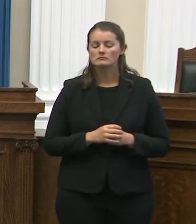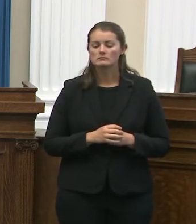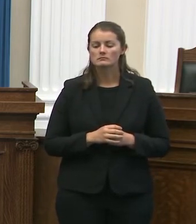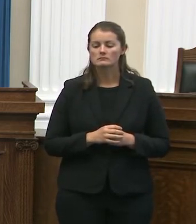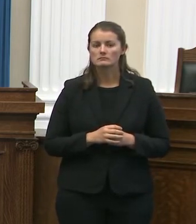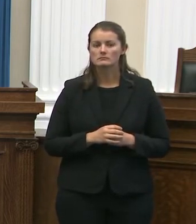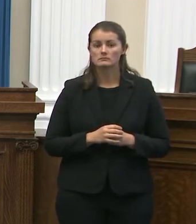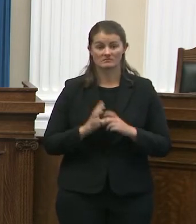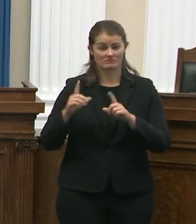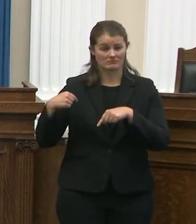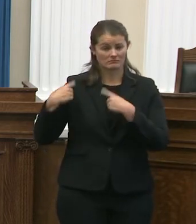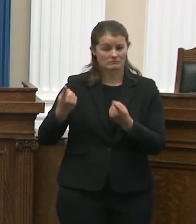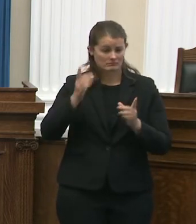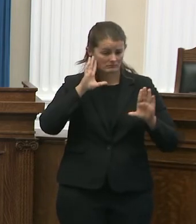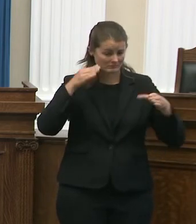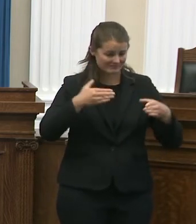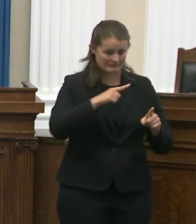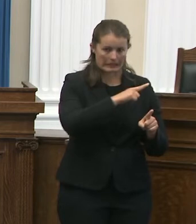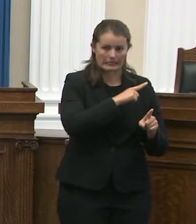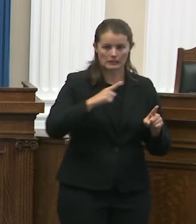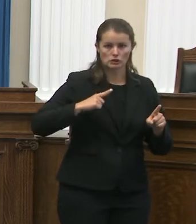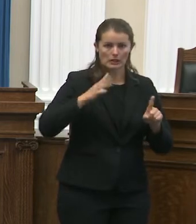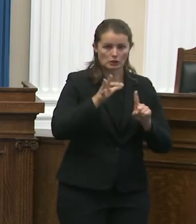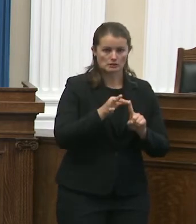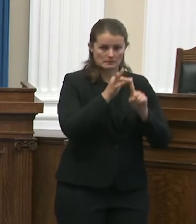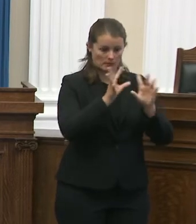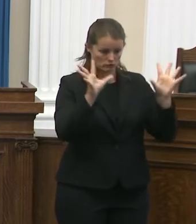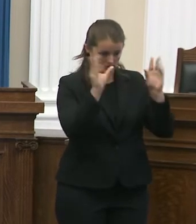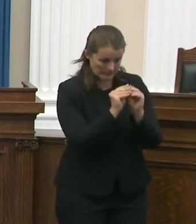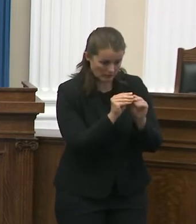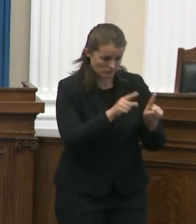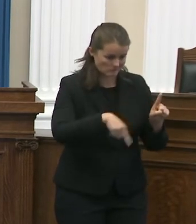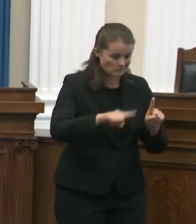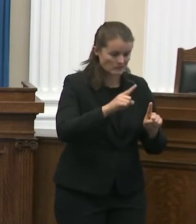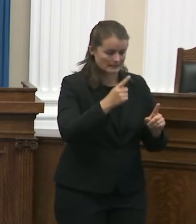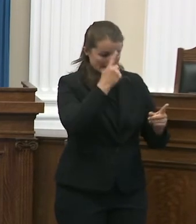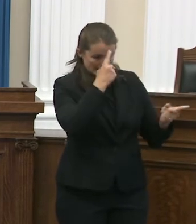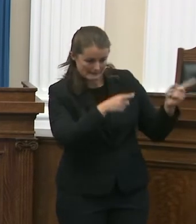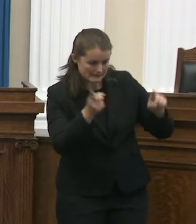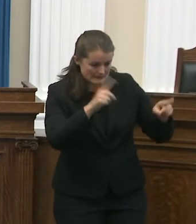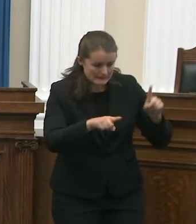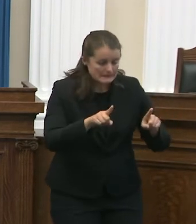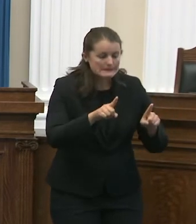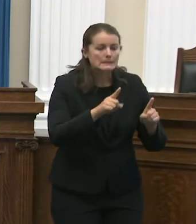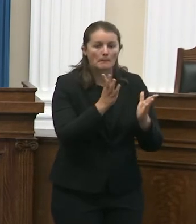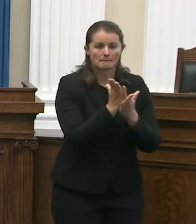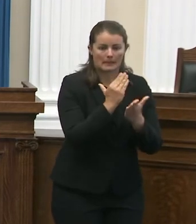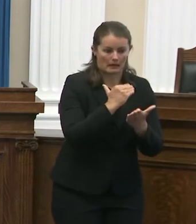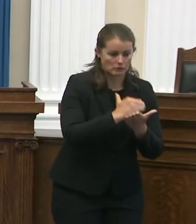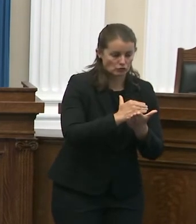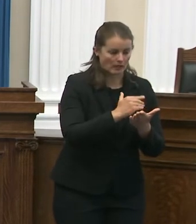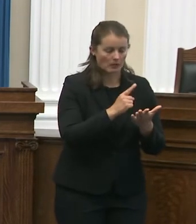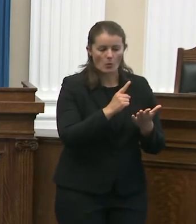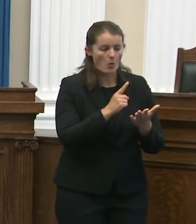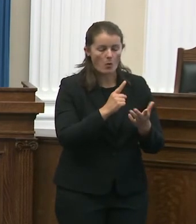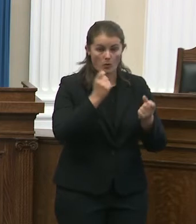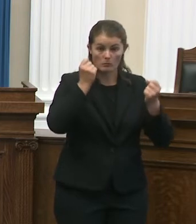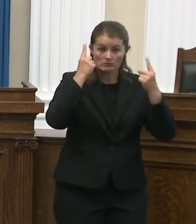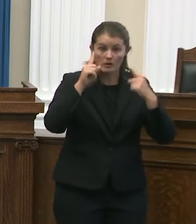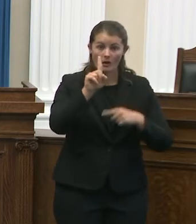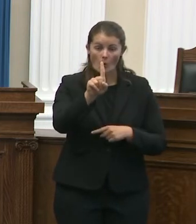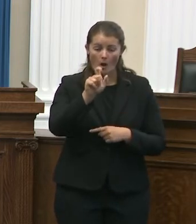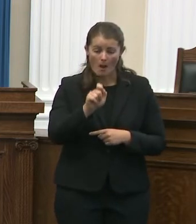on the special session of the Nevada Legislature, where lawmakers are weighing proposals to balance a $1.2